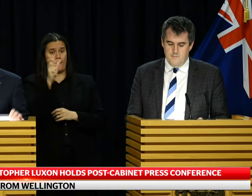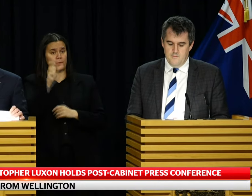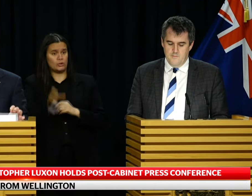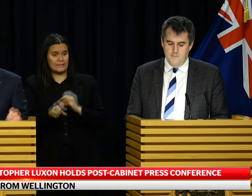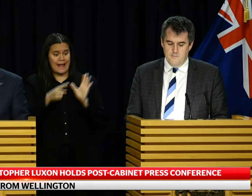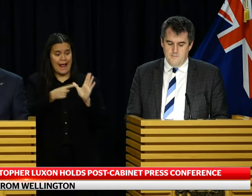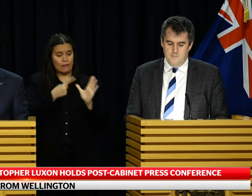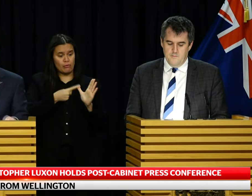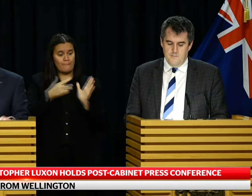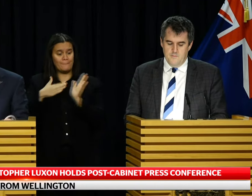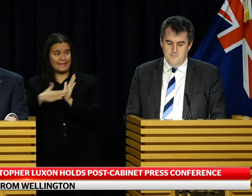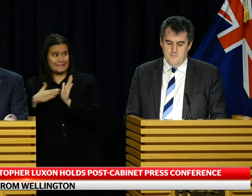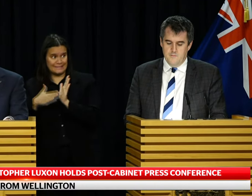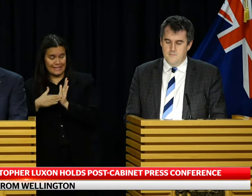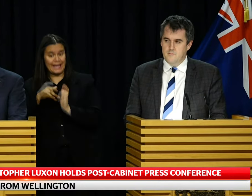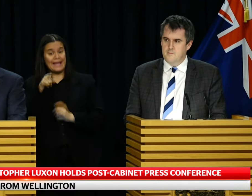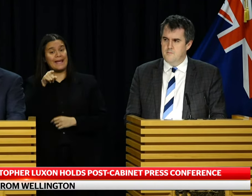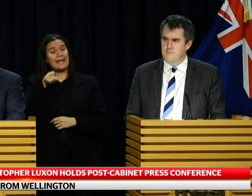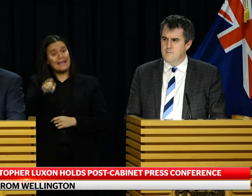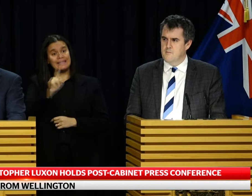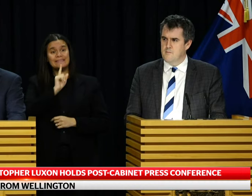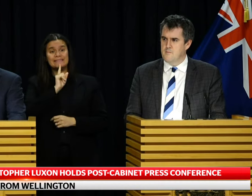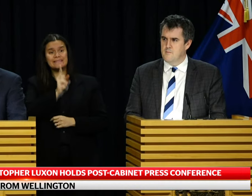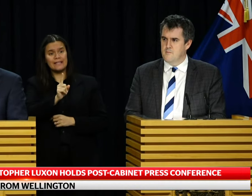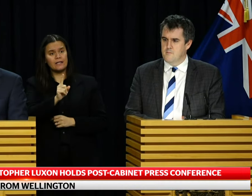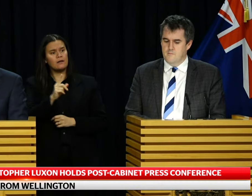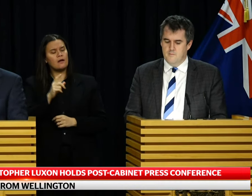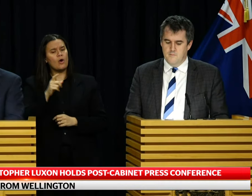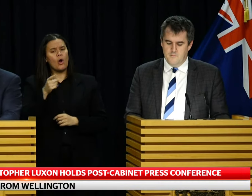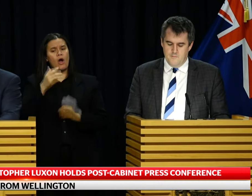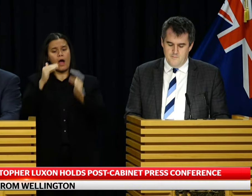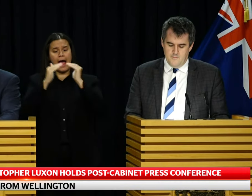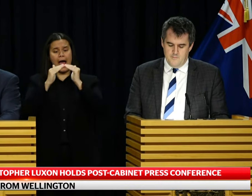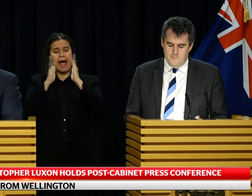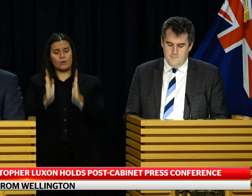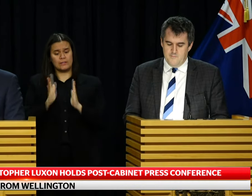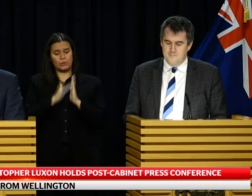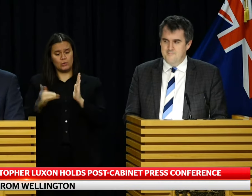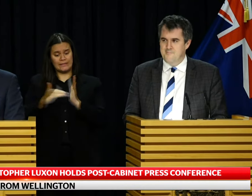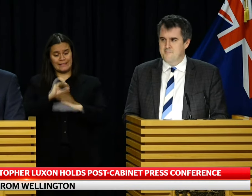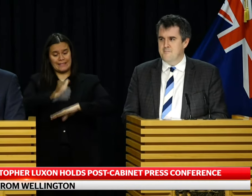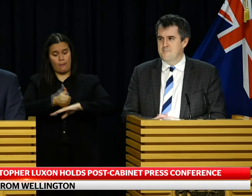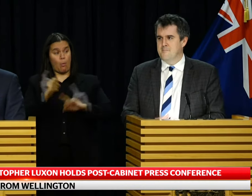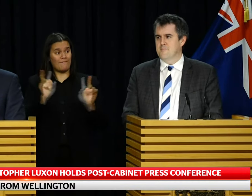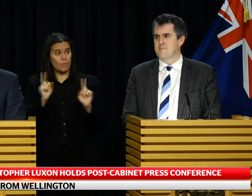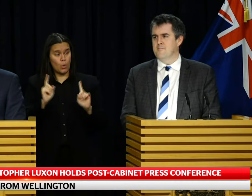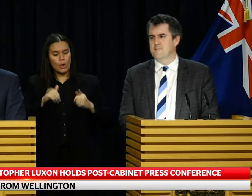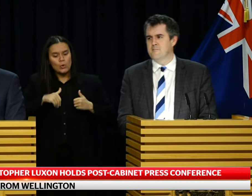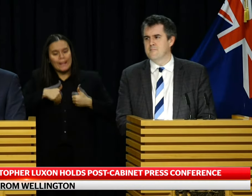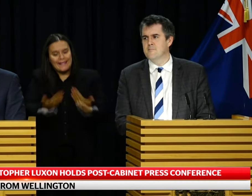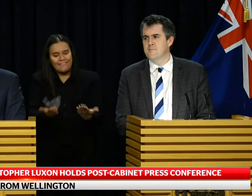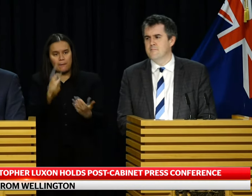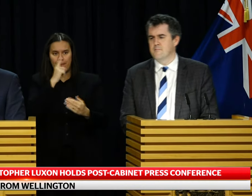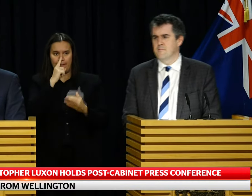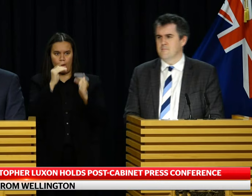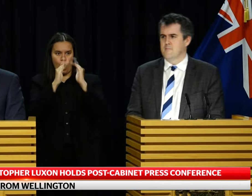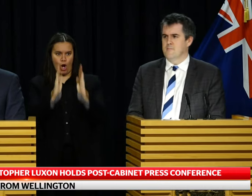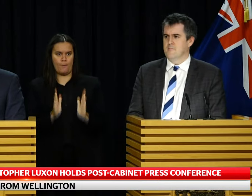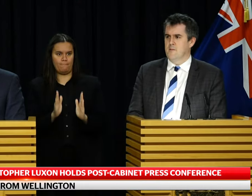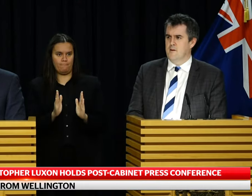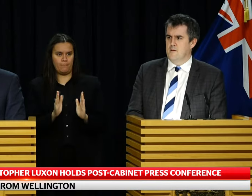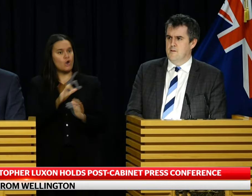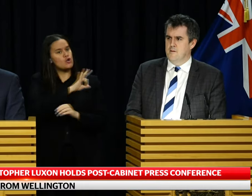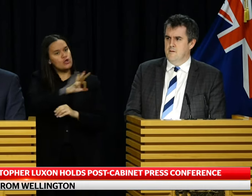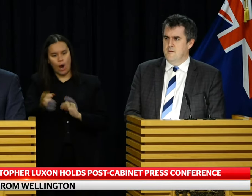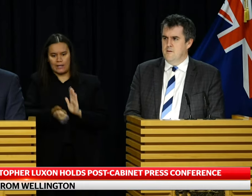the no-eviction policy. He's on the record saying, quote, "We set up to house people, not to make people homeless." How concerned are you about the people at the top